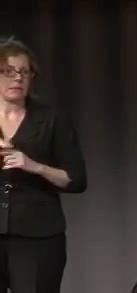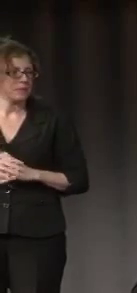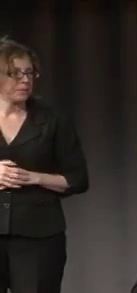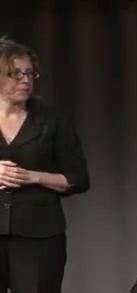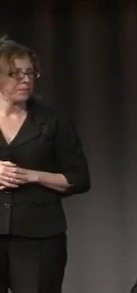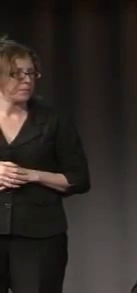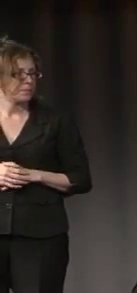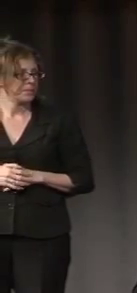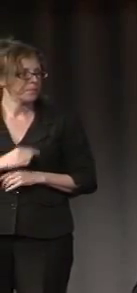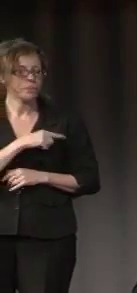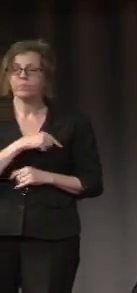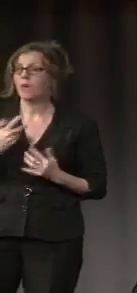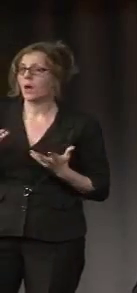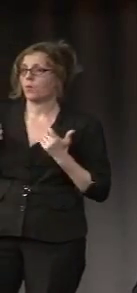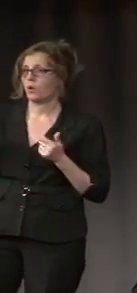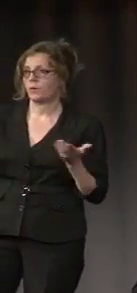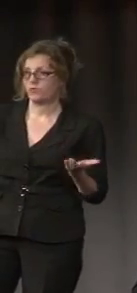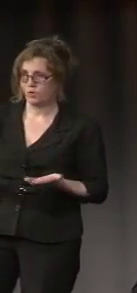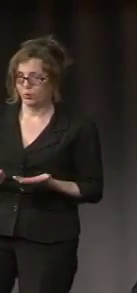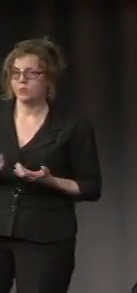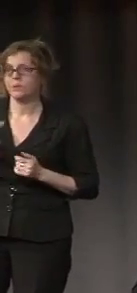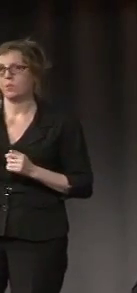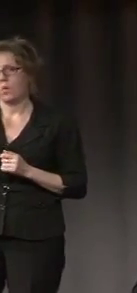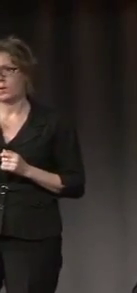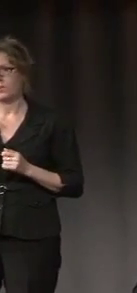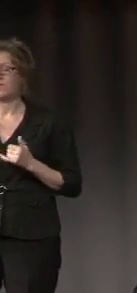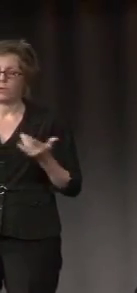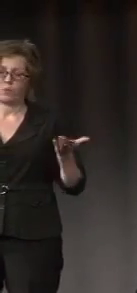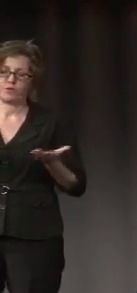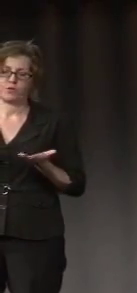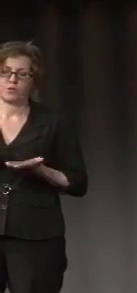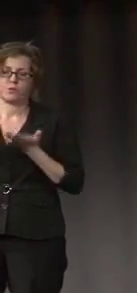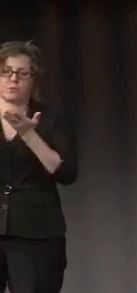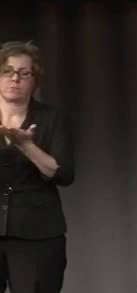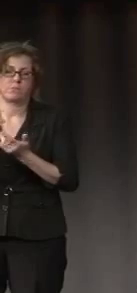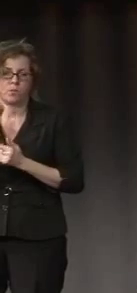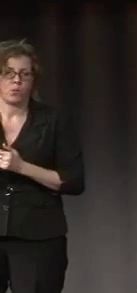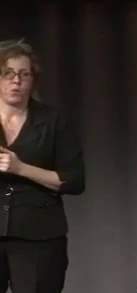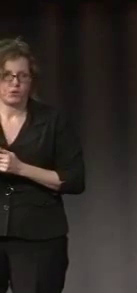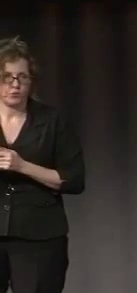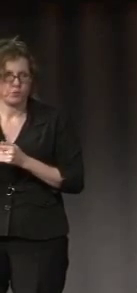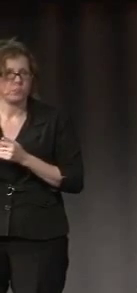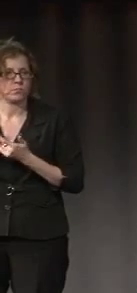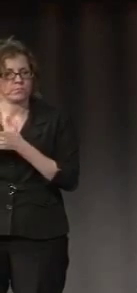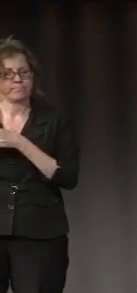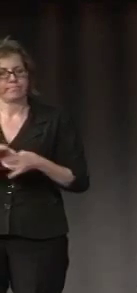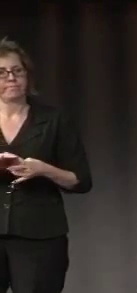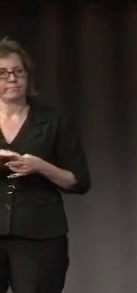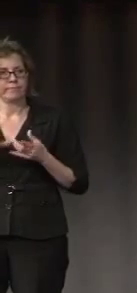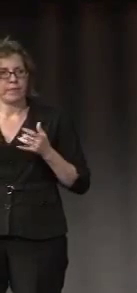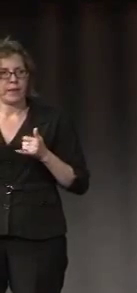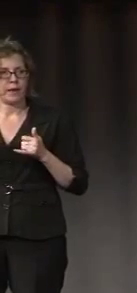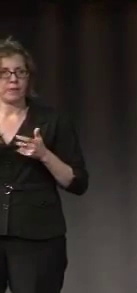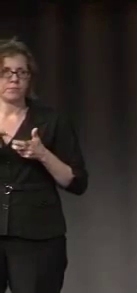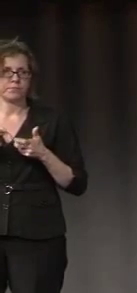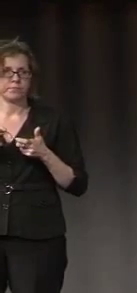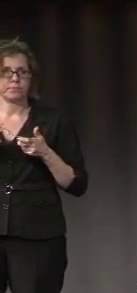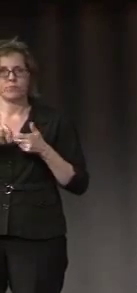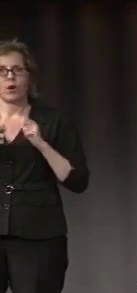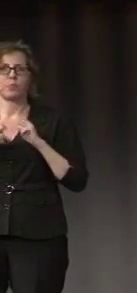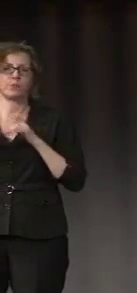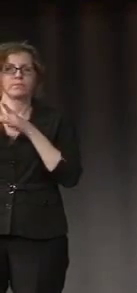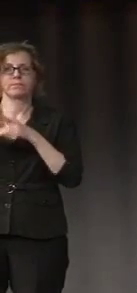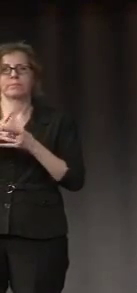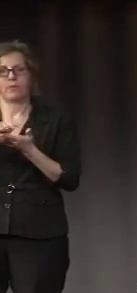competence. Yeah, so I'd like to introduce a question that perhaps addresses this issue of learning, because most of the models